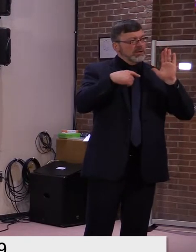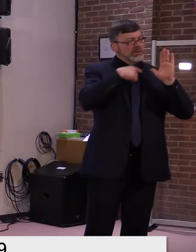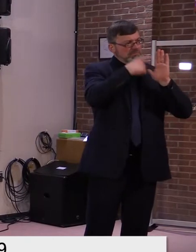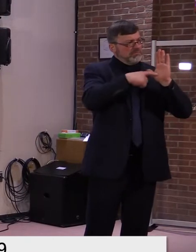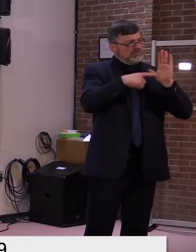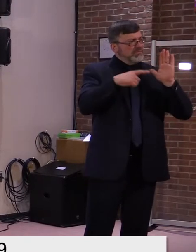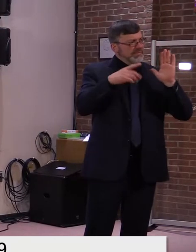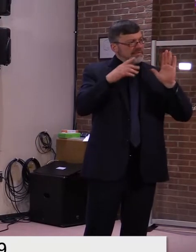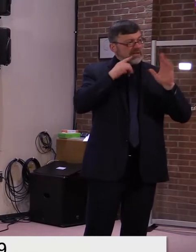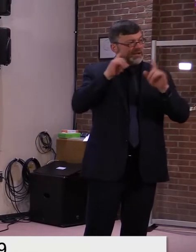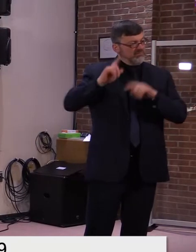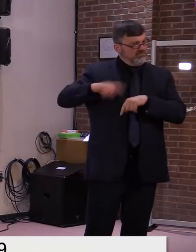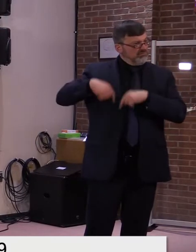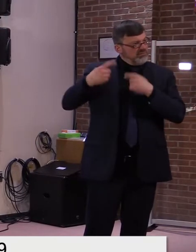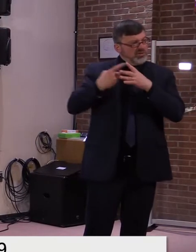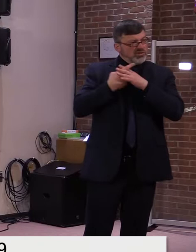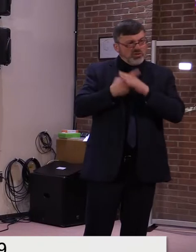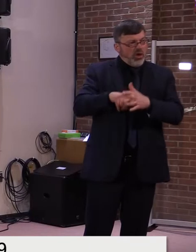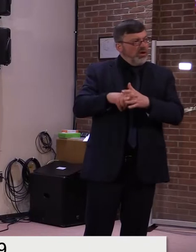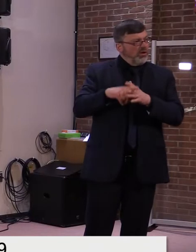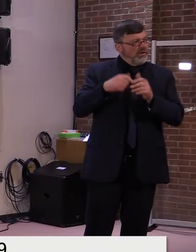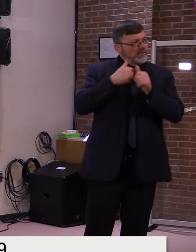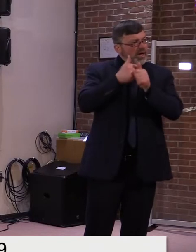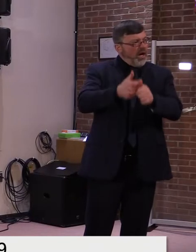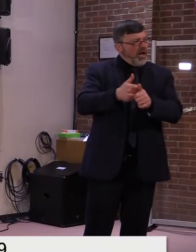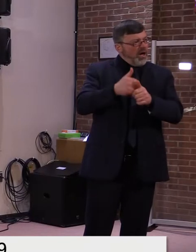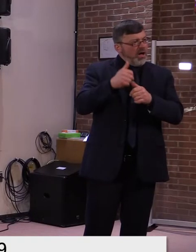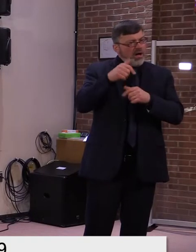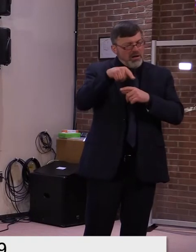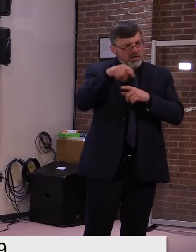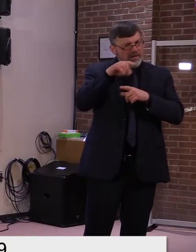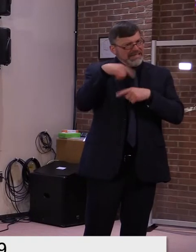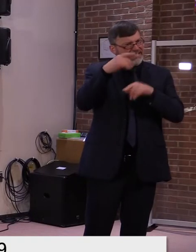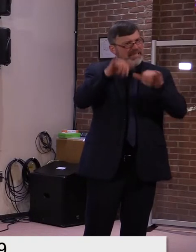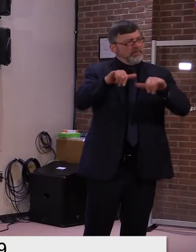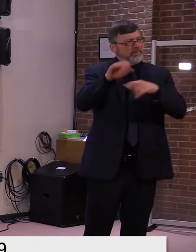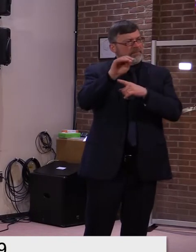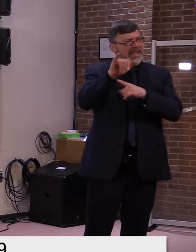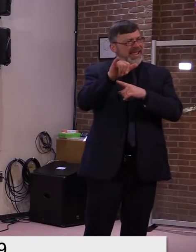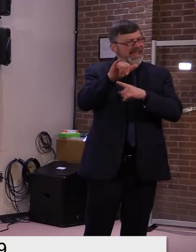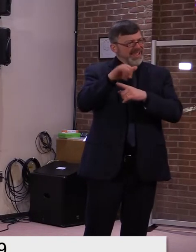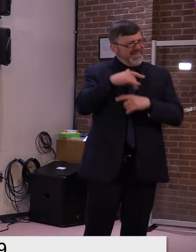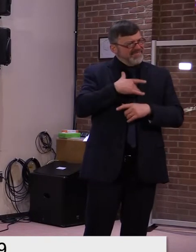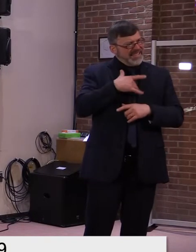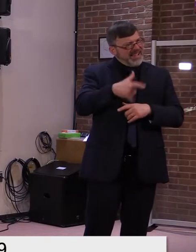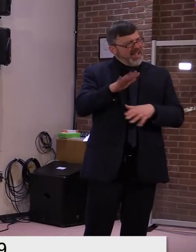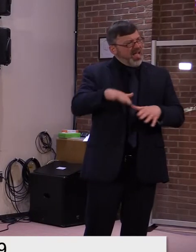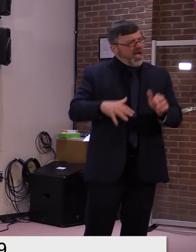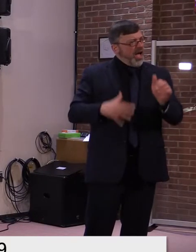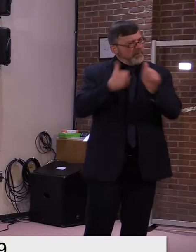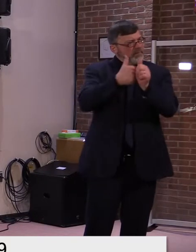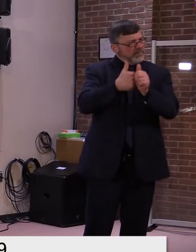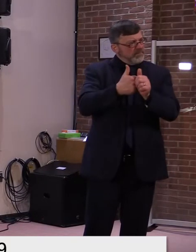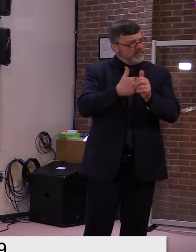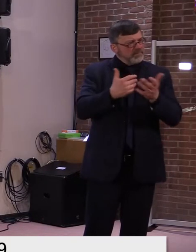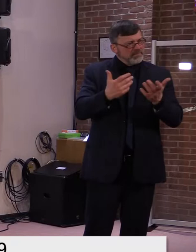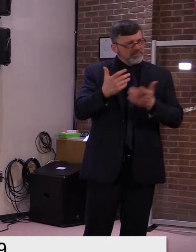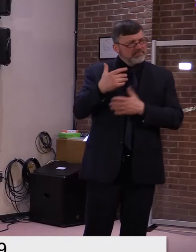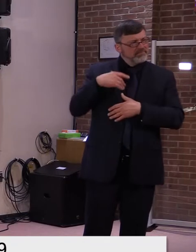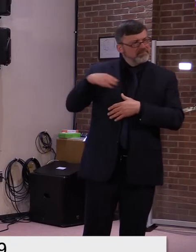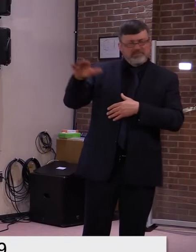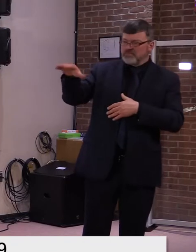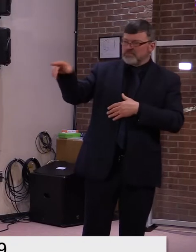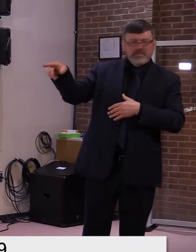occurred with the state's approach to COVID since then. So the question is, when can the manufacturing sector in